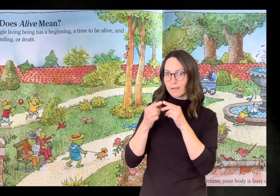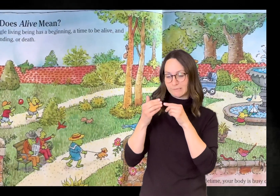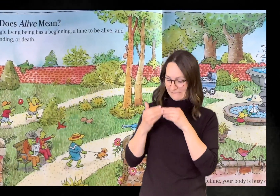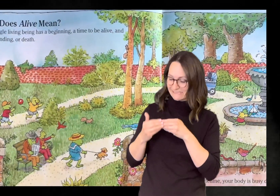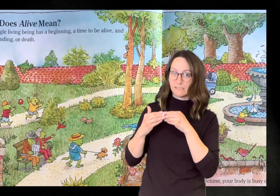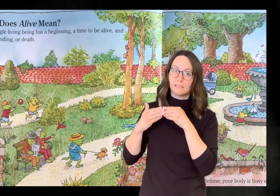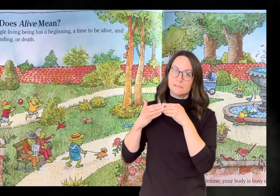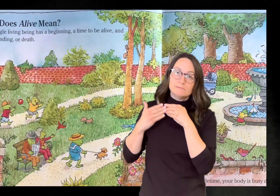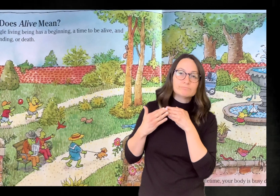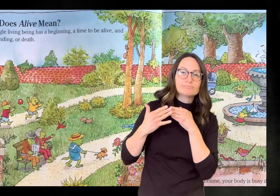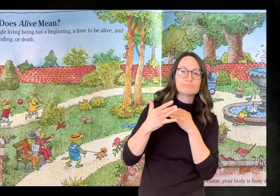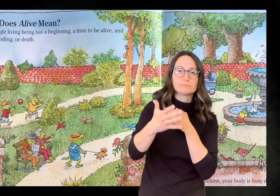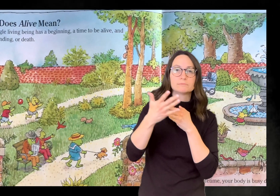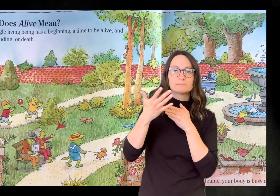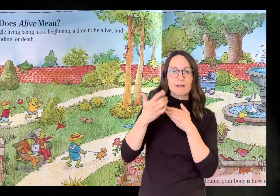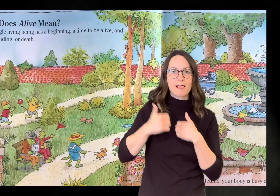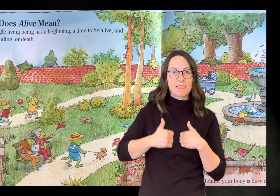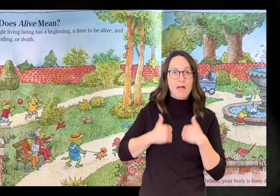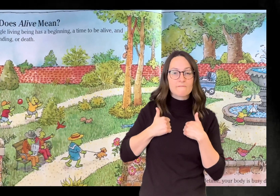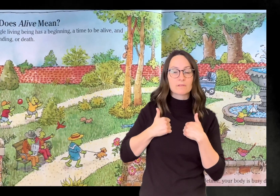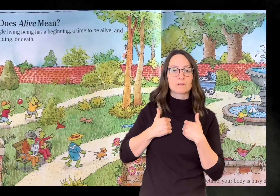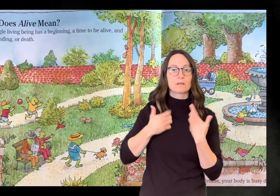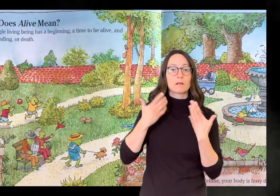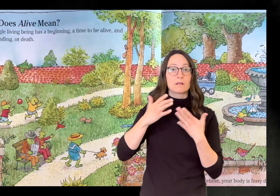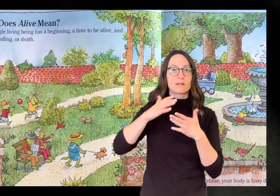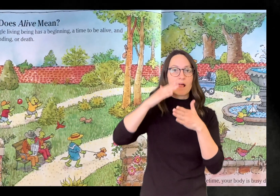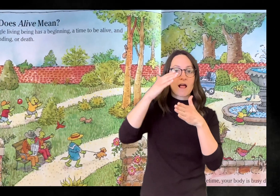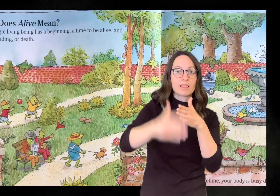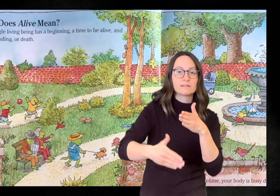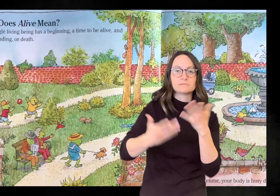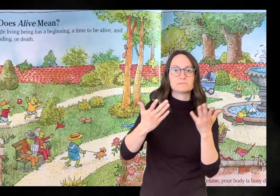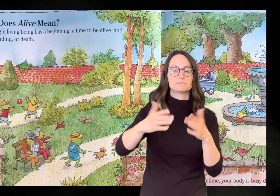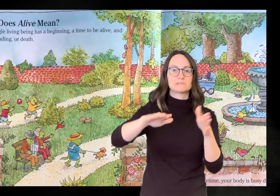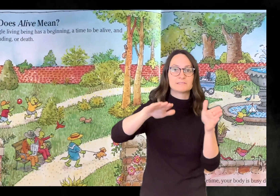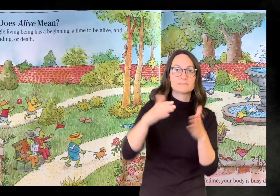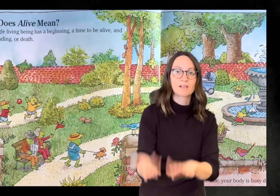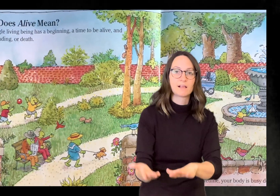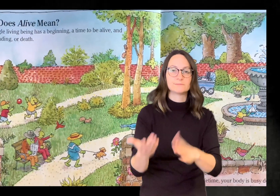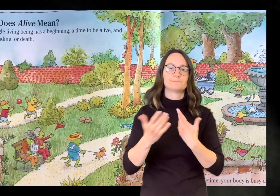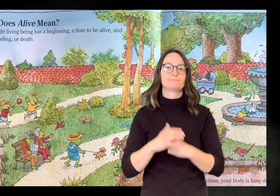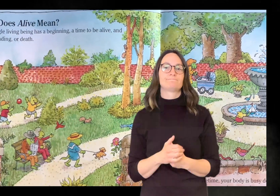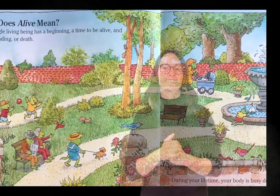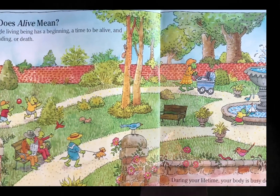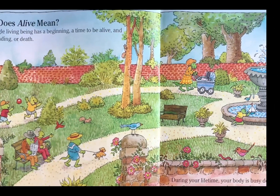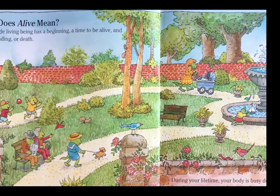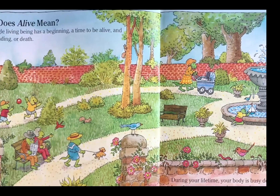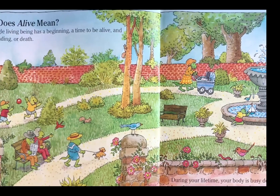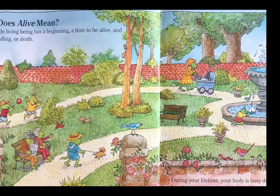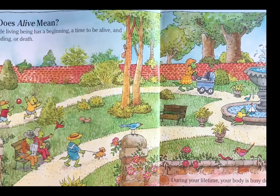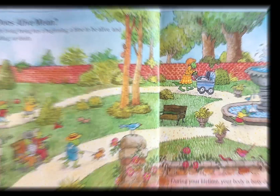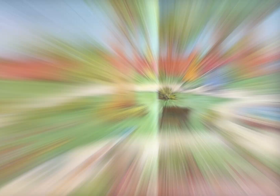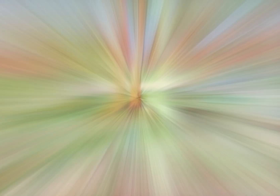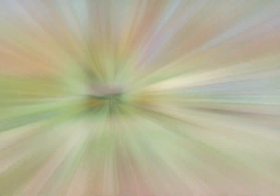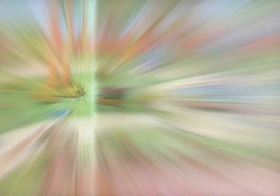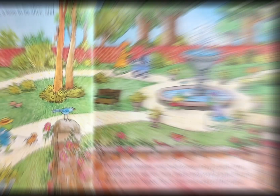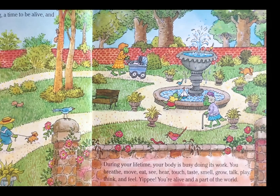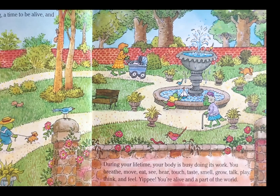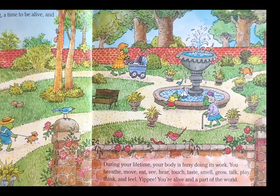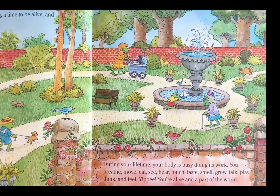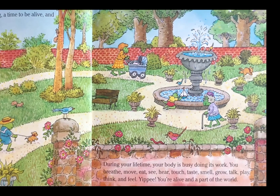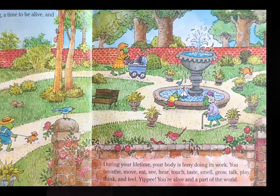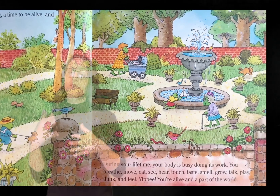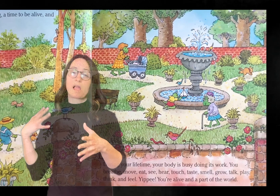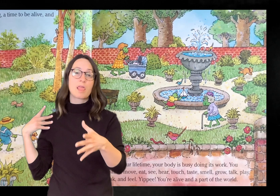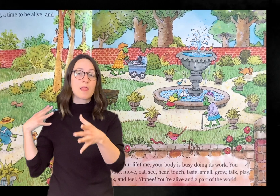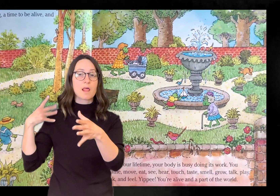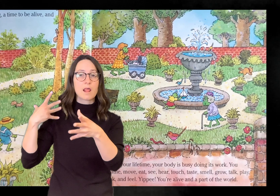Every single living being has a beginning, a time to be alive, and then an ending or death.